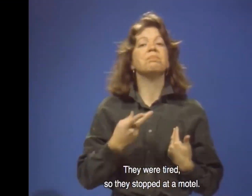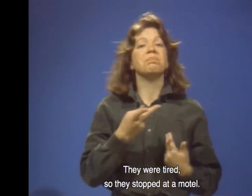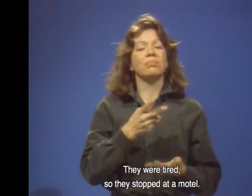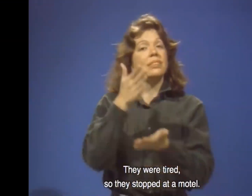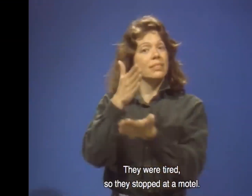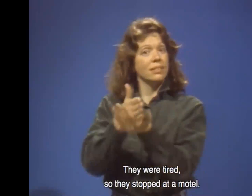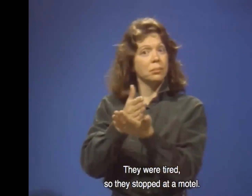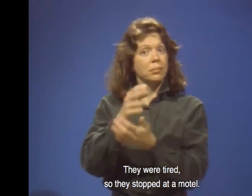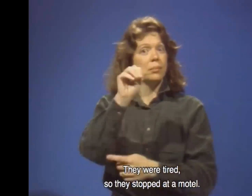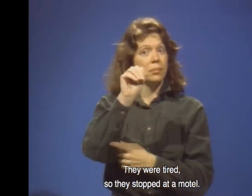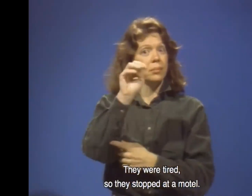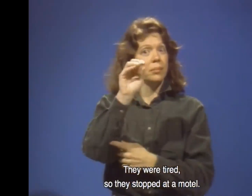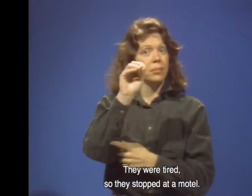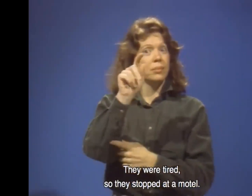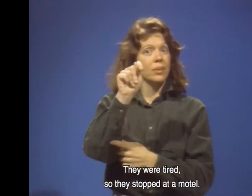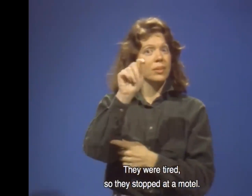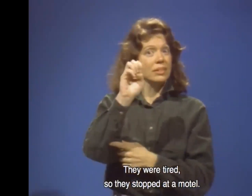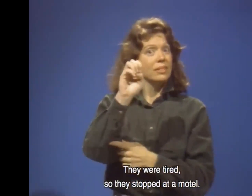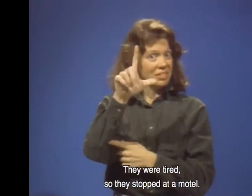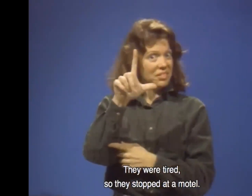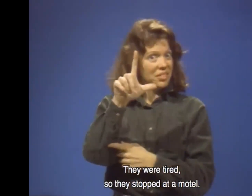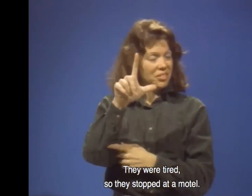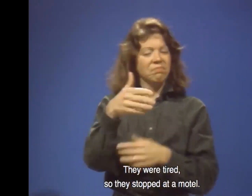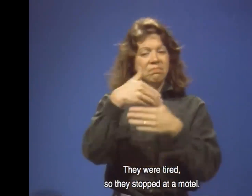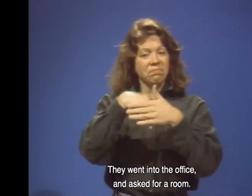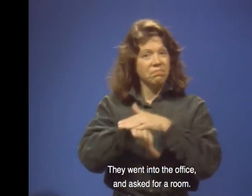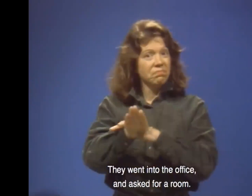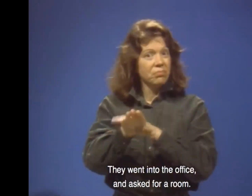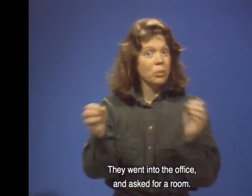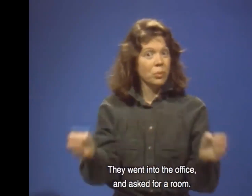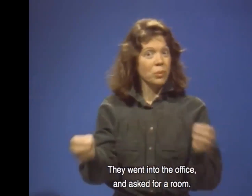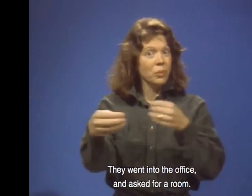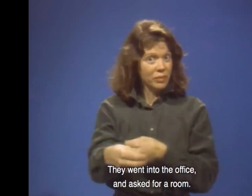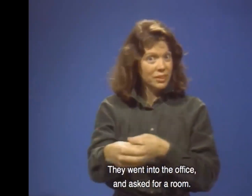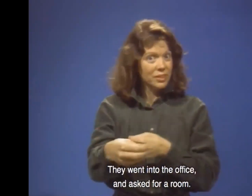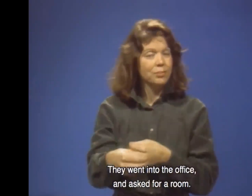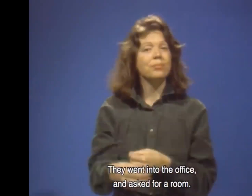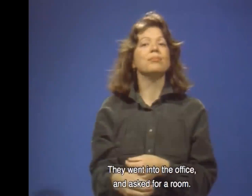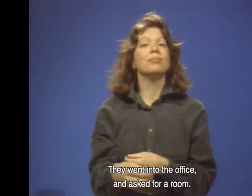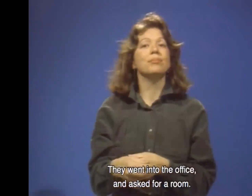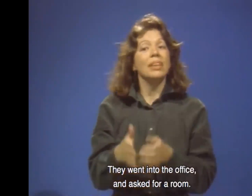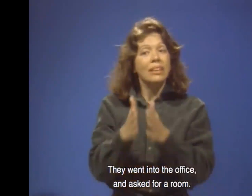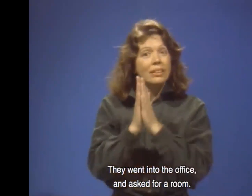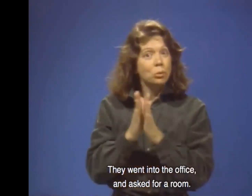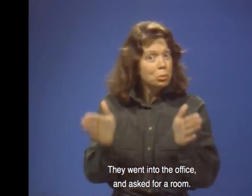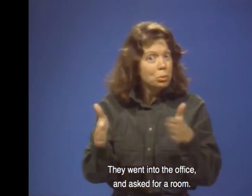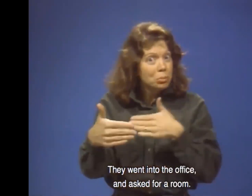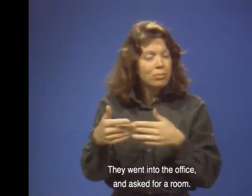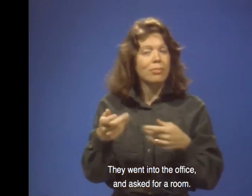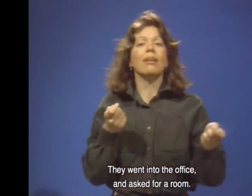tired, so they stopped at a motel. She's finger spelling that. They went into the office and asked for a